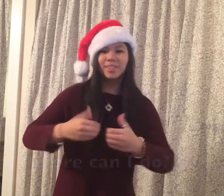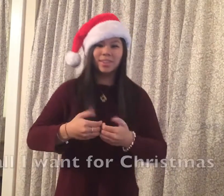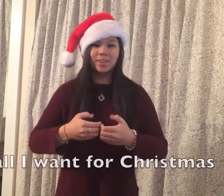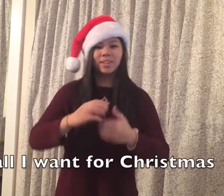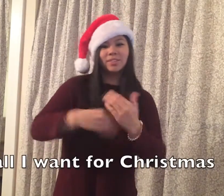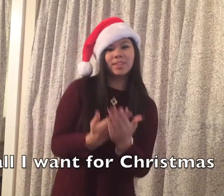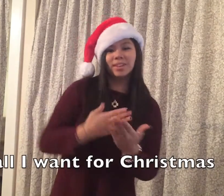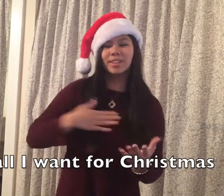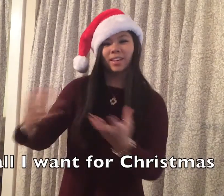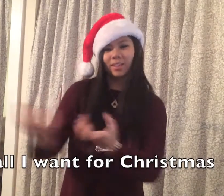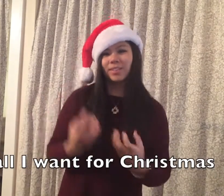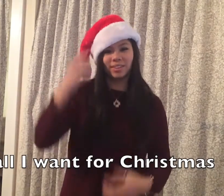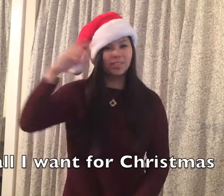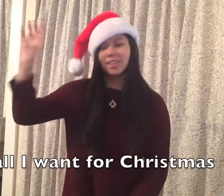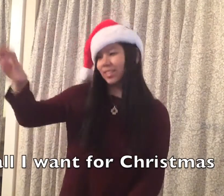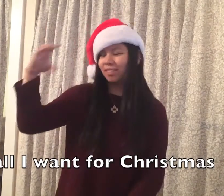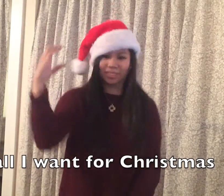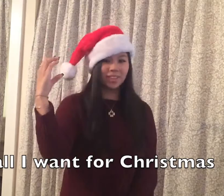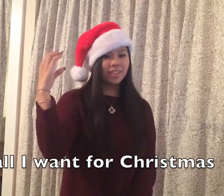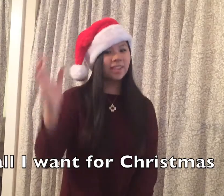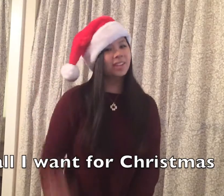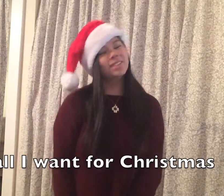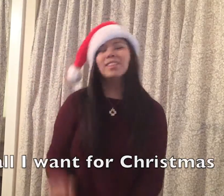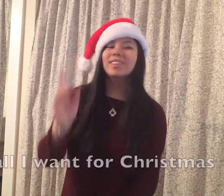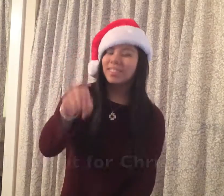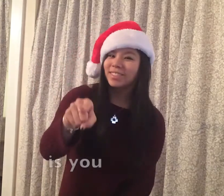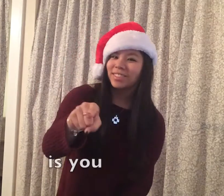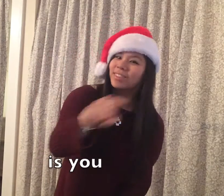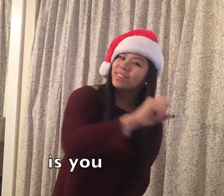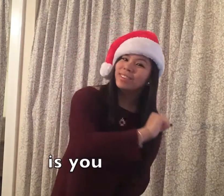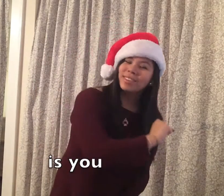Oh baby All I want for Christmas is you